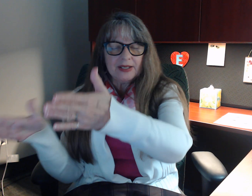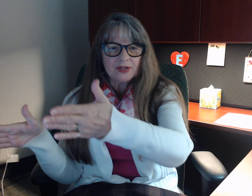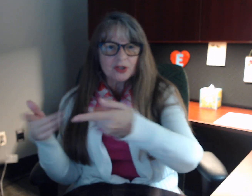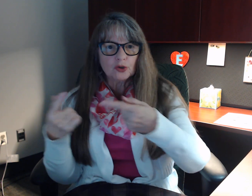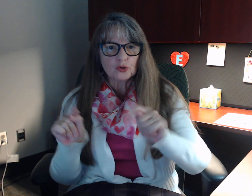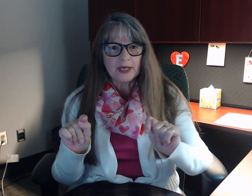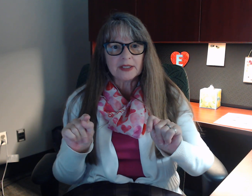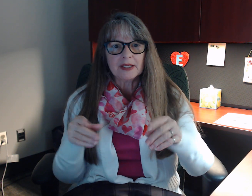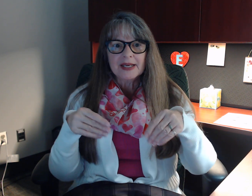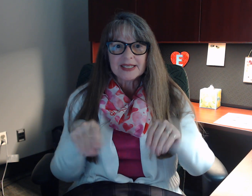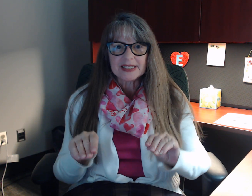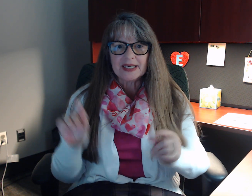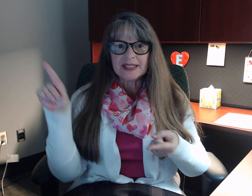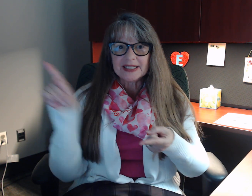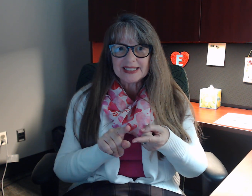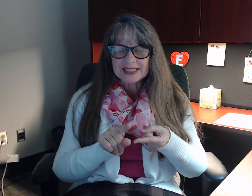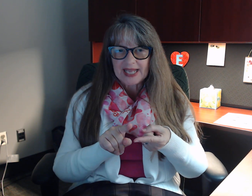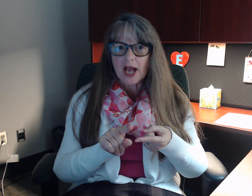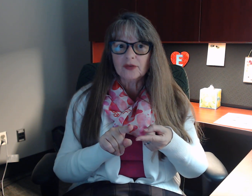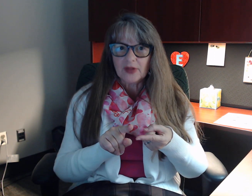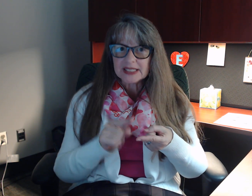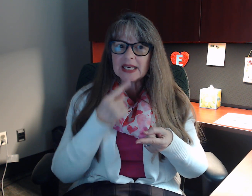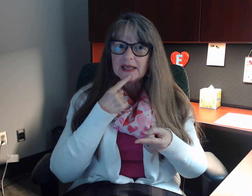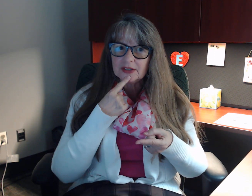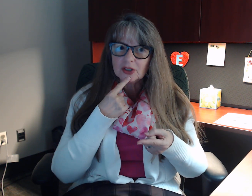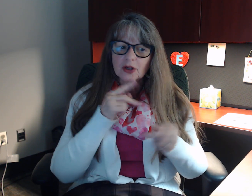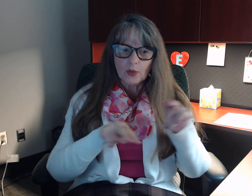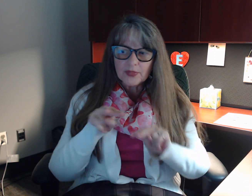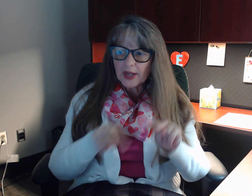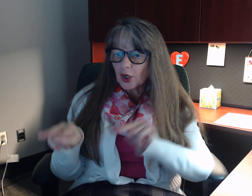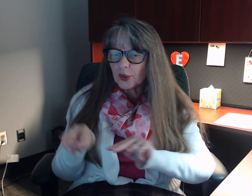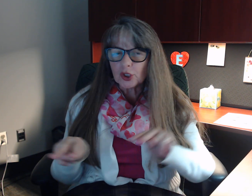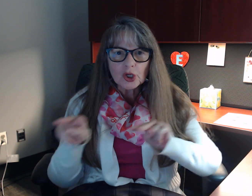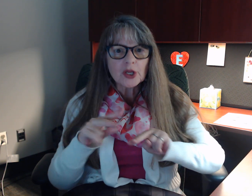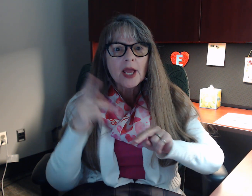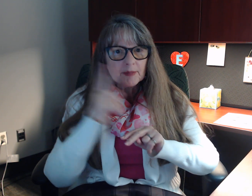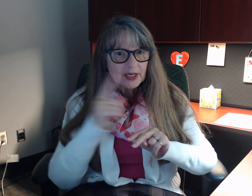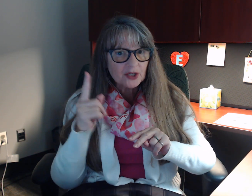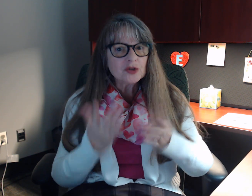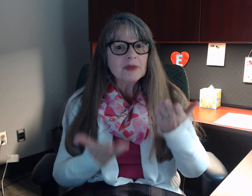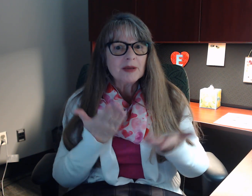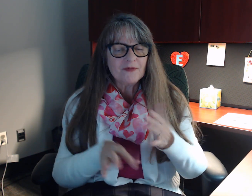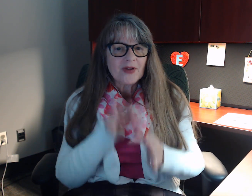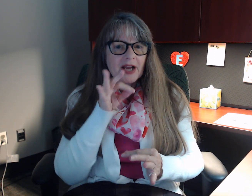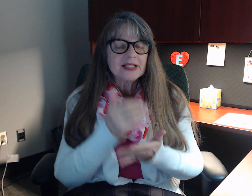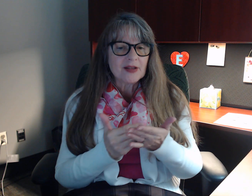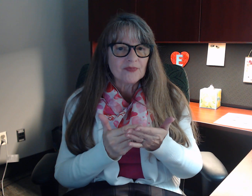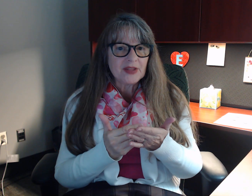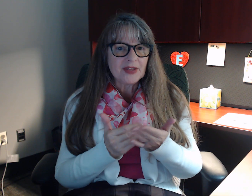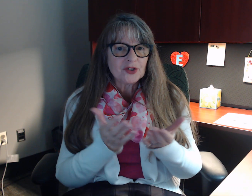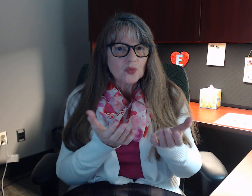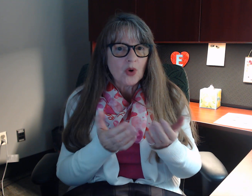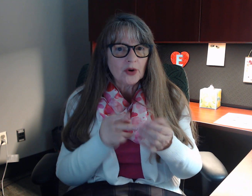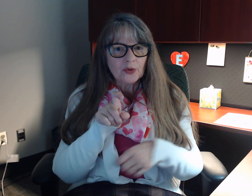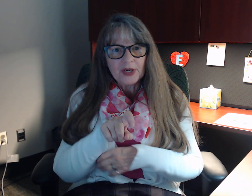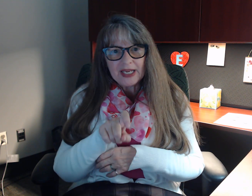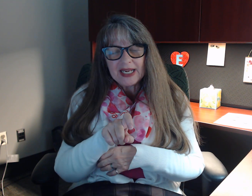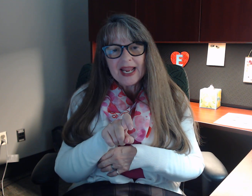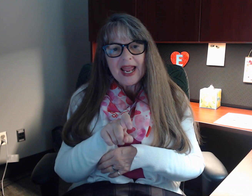and they're trying to sell at a discount, they said to go in there and look, because you maybe find something that you want or need and